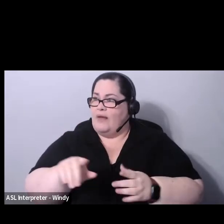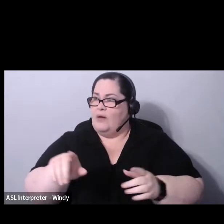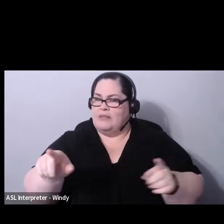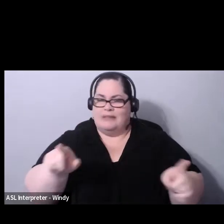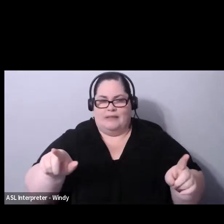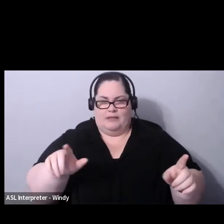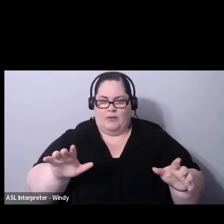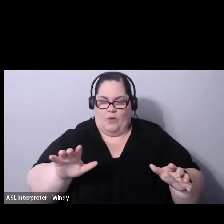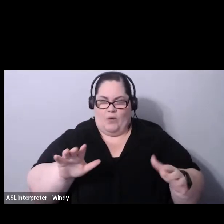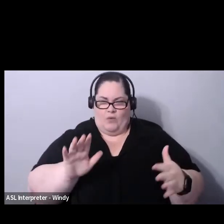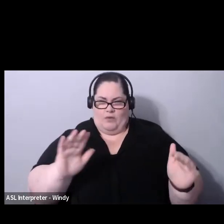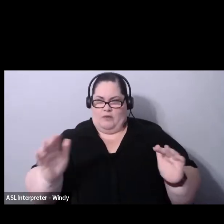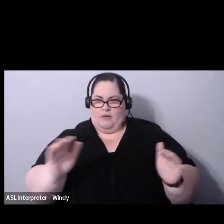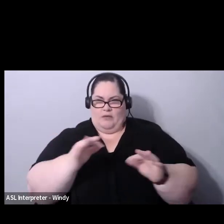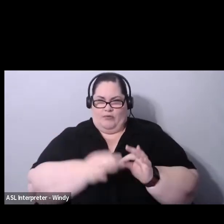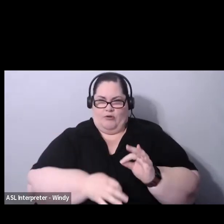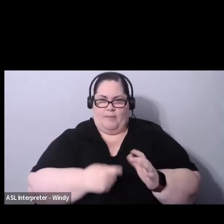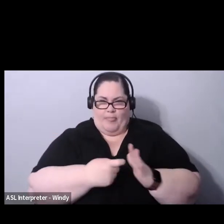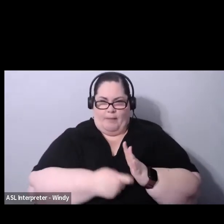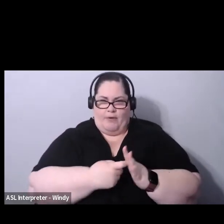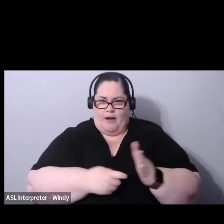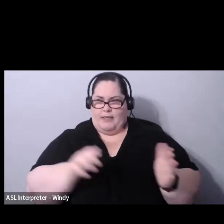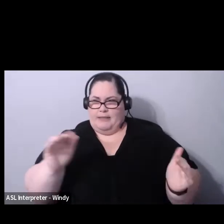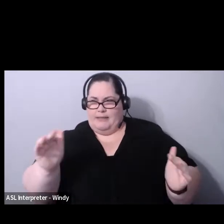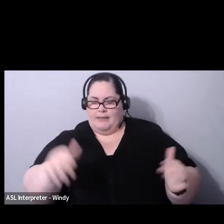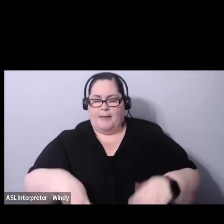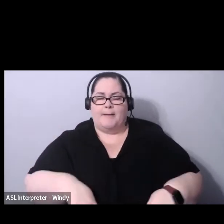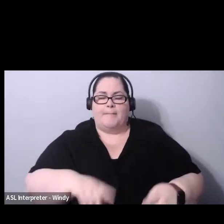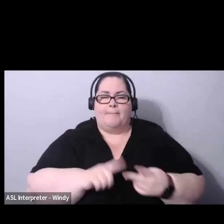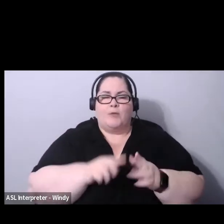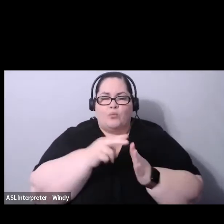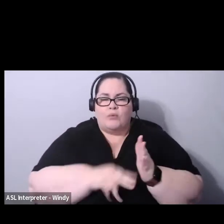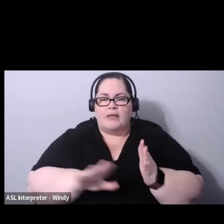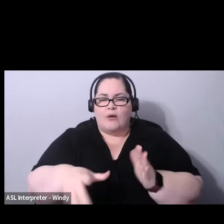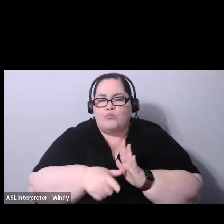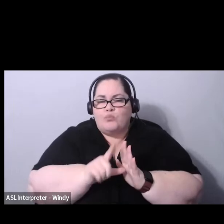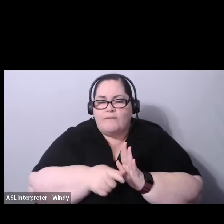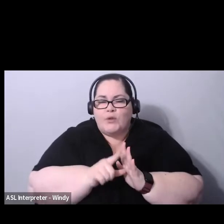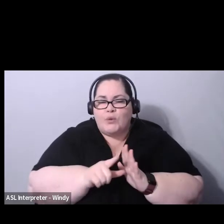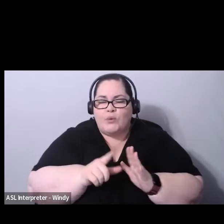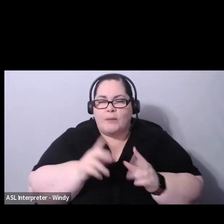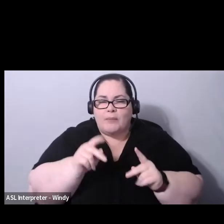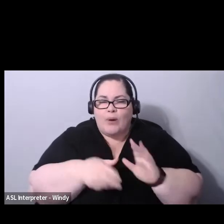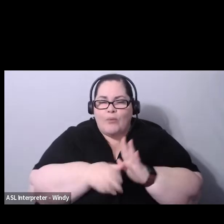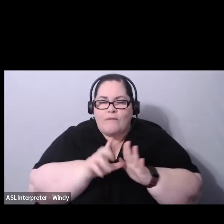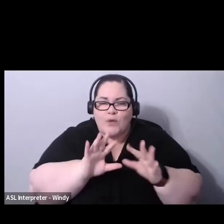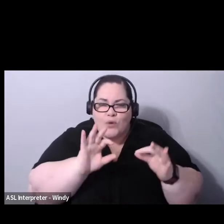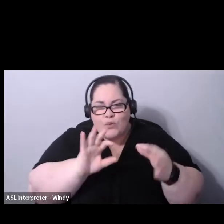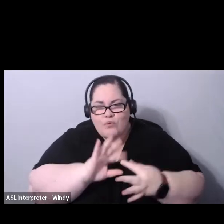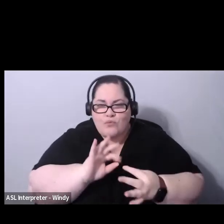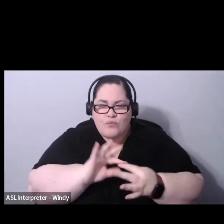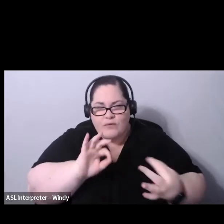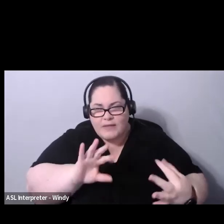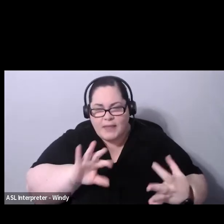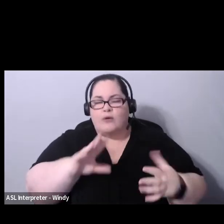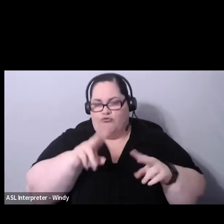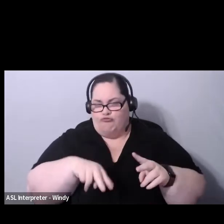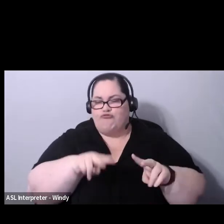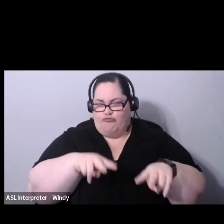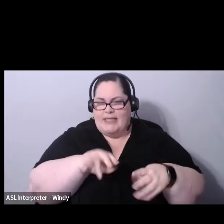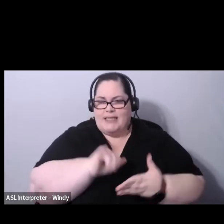aids. Read reviews on the hearing aids, and get some expert advice. You can definitely go